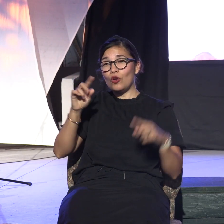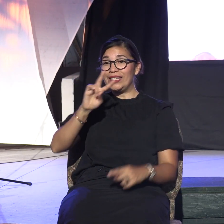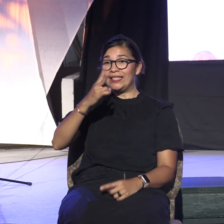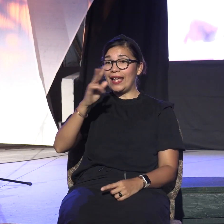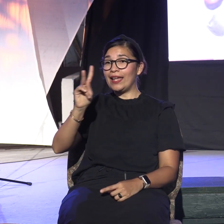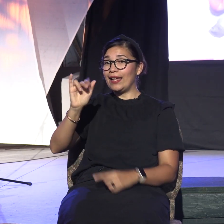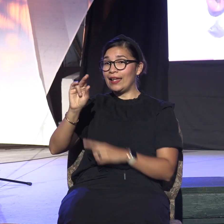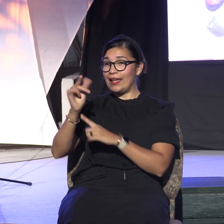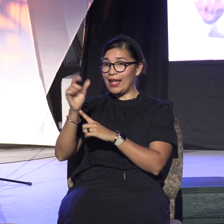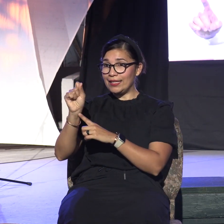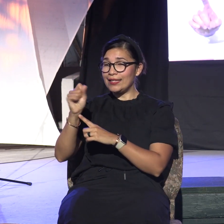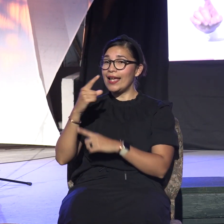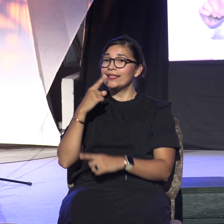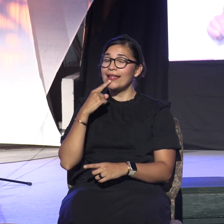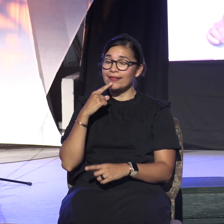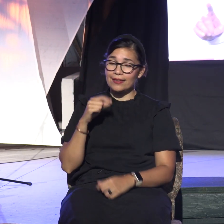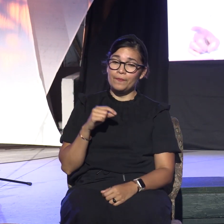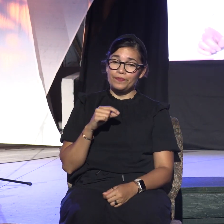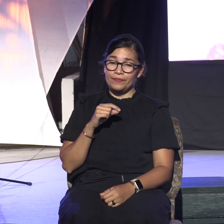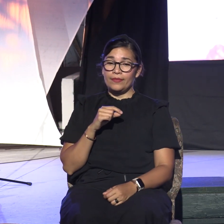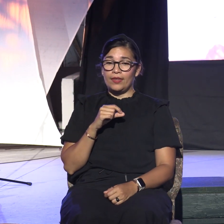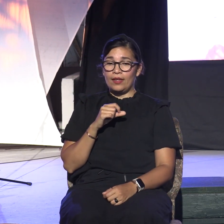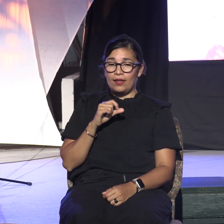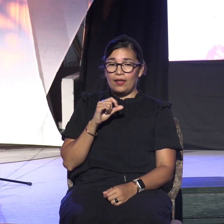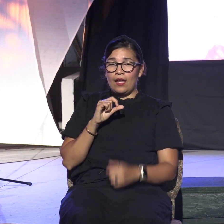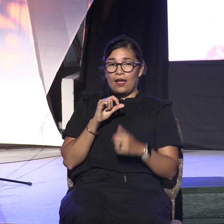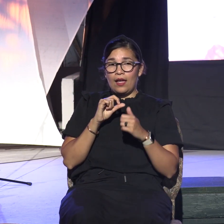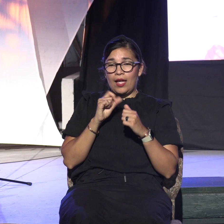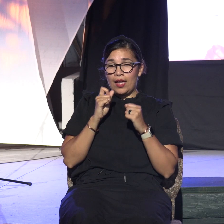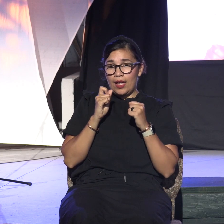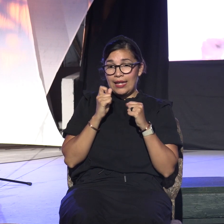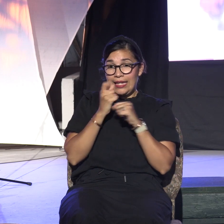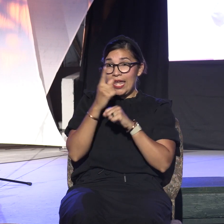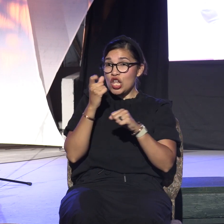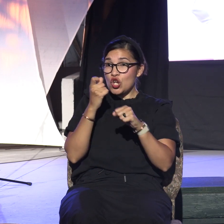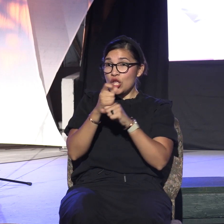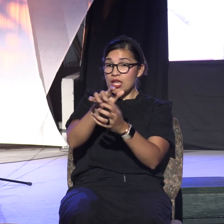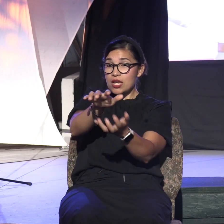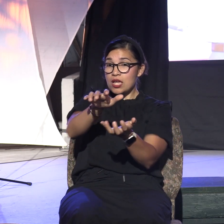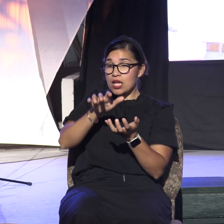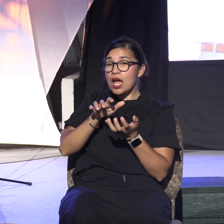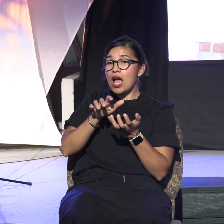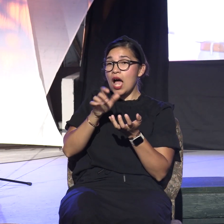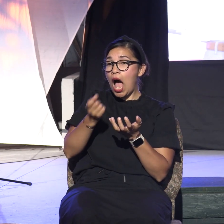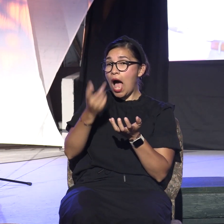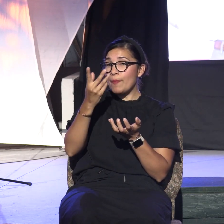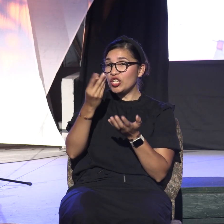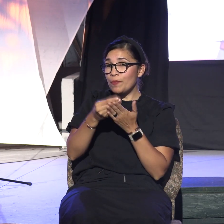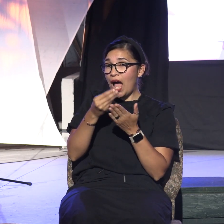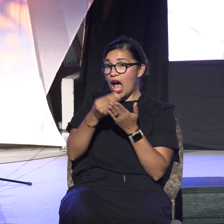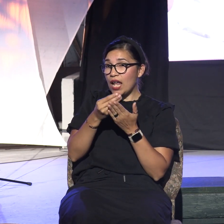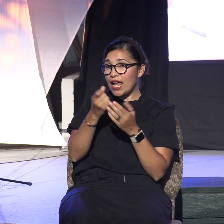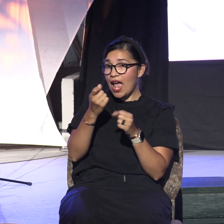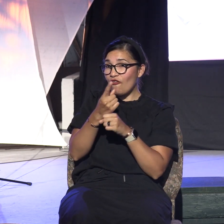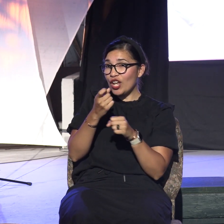666 talents. Now, this was just one of many different revenue streams.